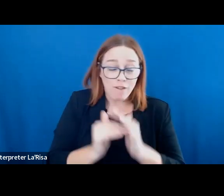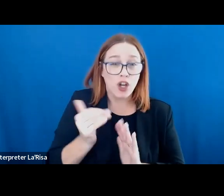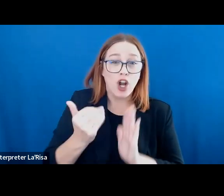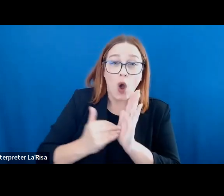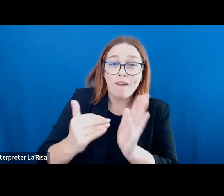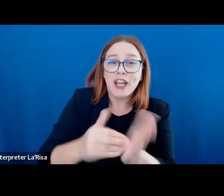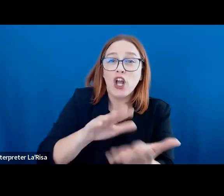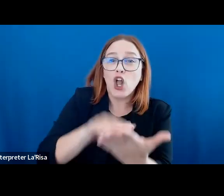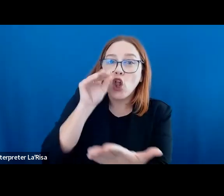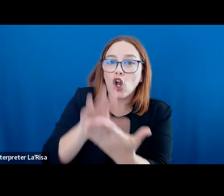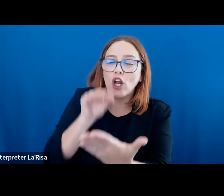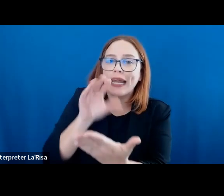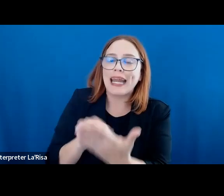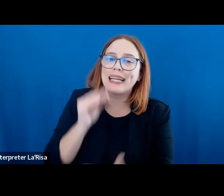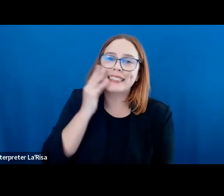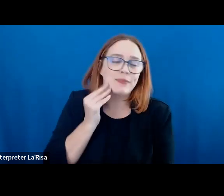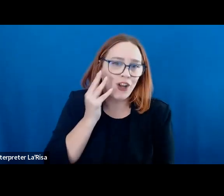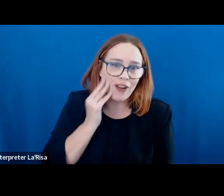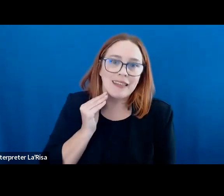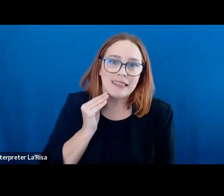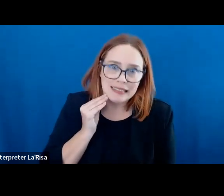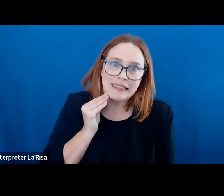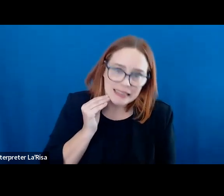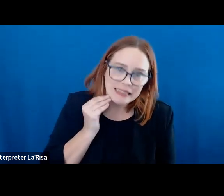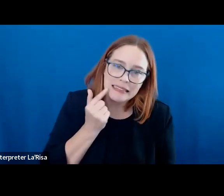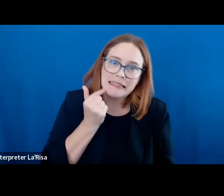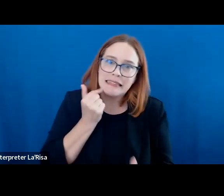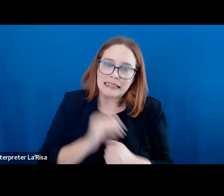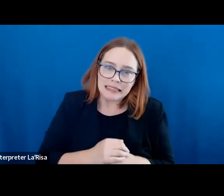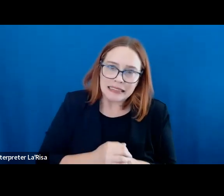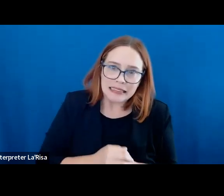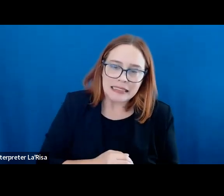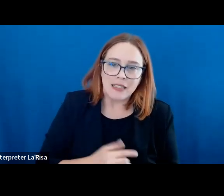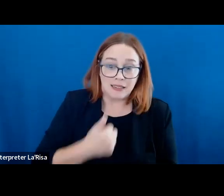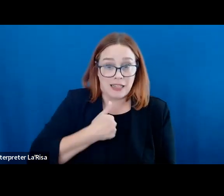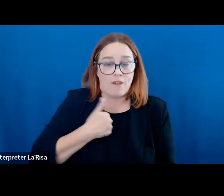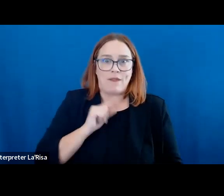I've as as an individual with severe anxiety,